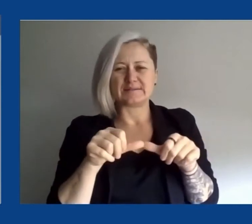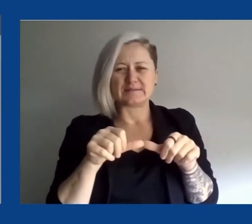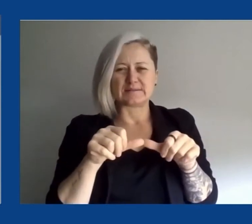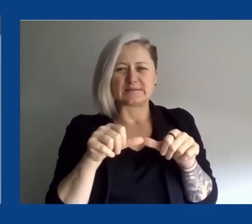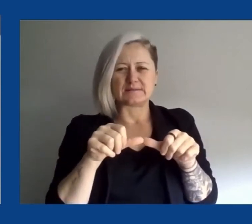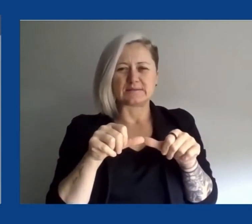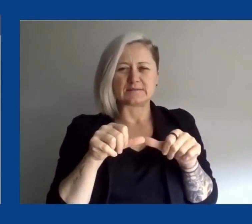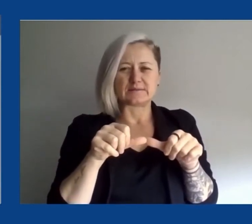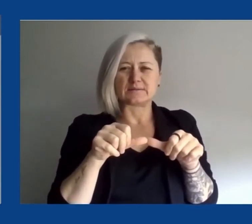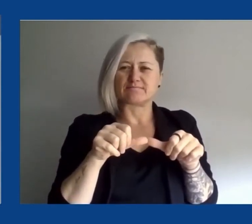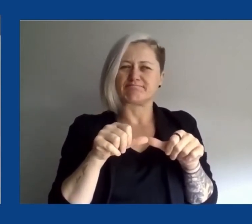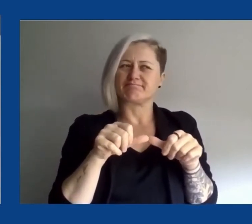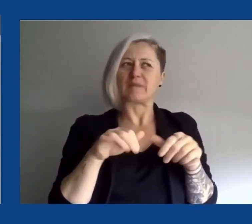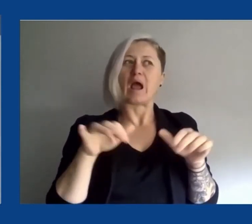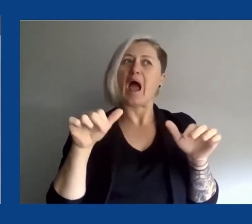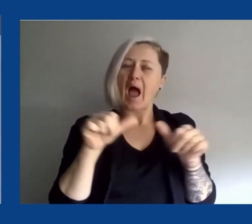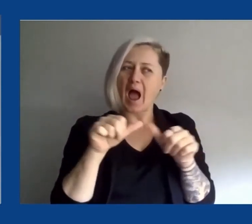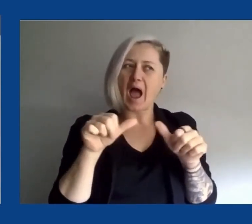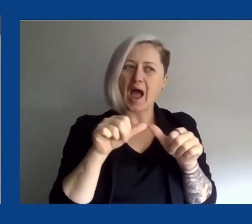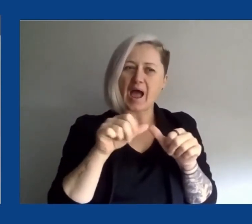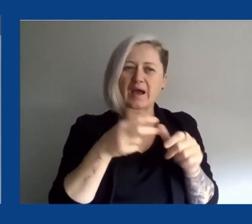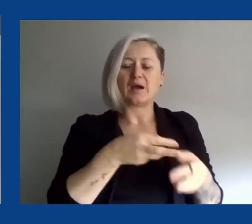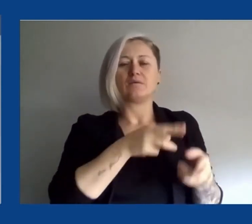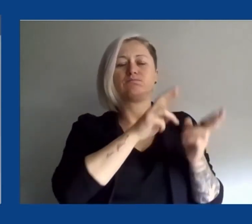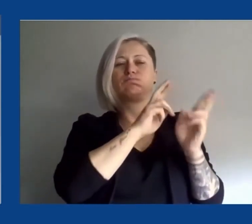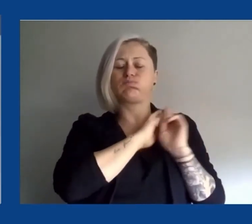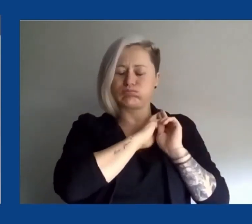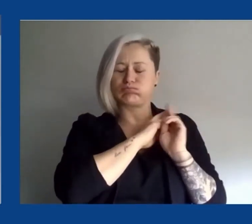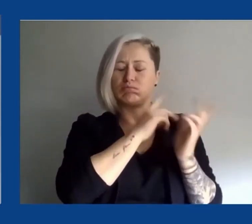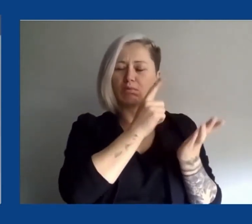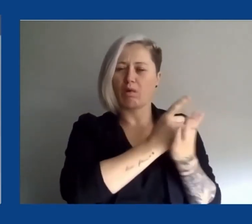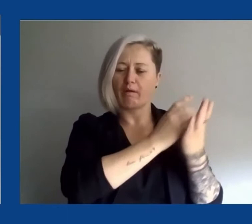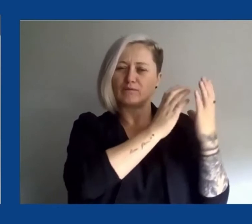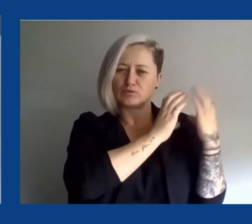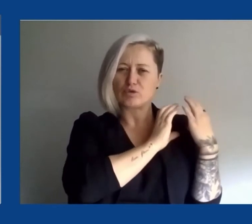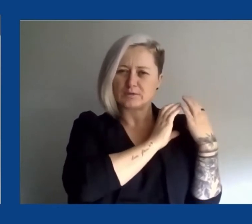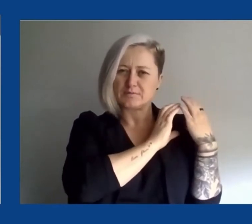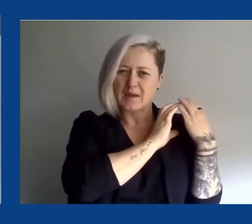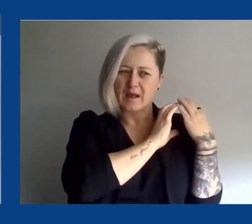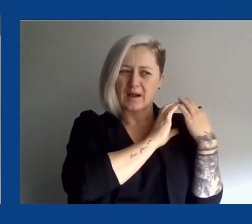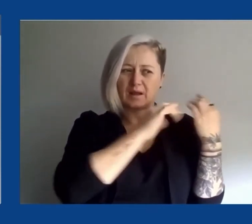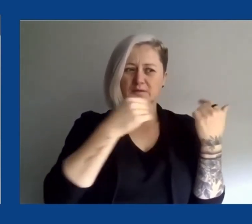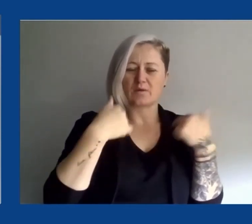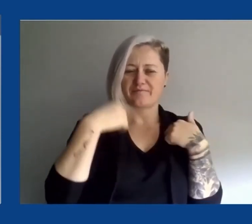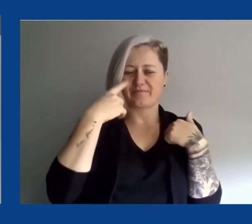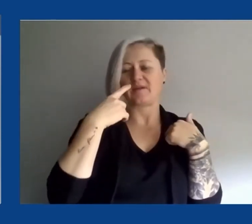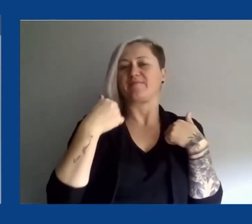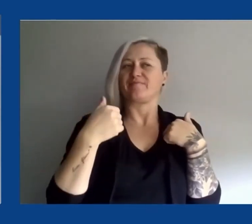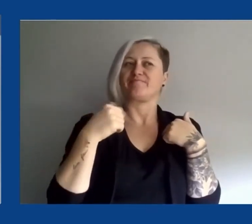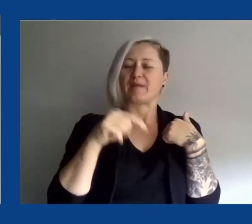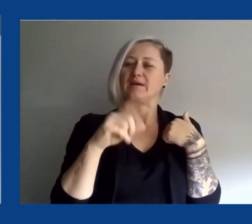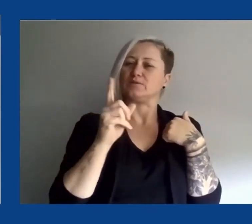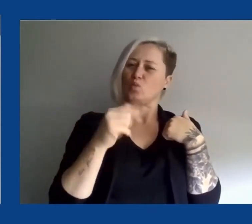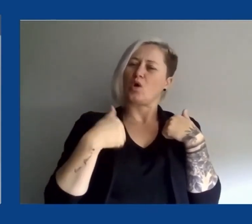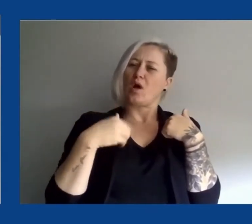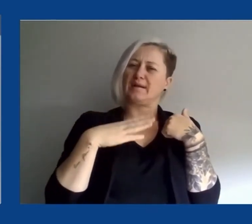auntie brings a lot of responsibilities, and I think that's what I needed to address. What were